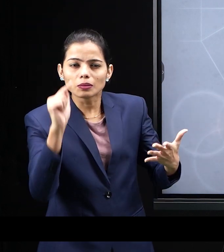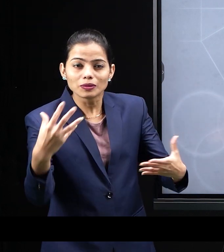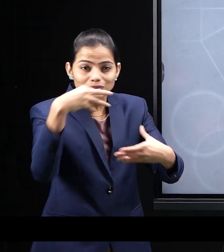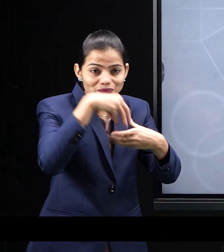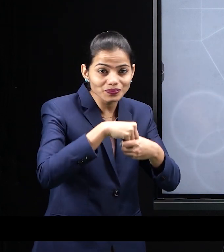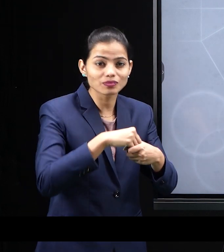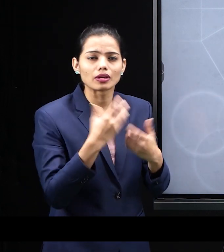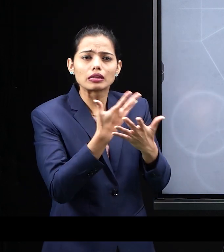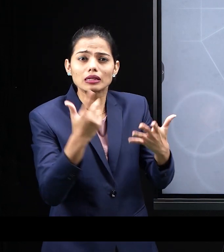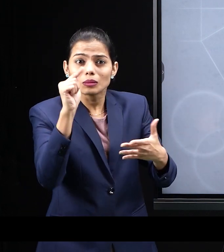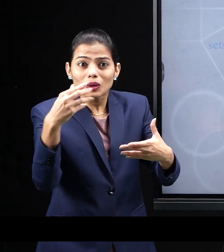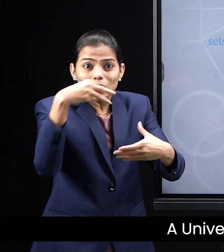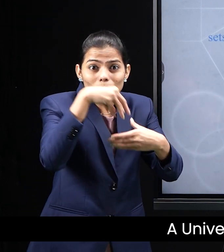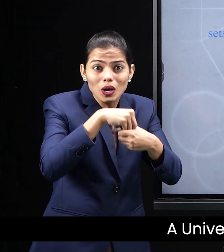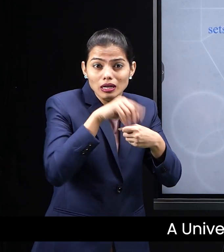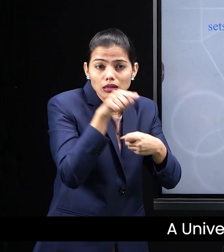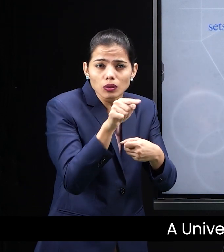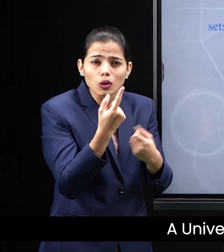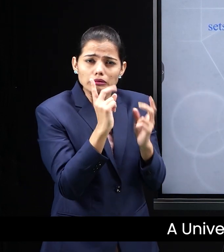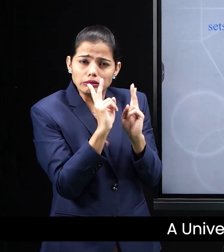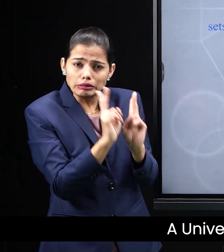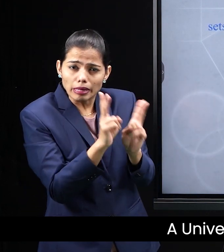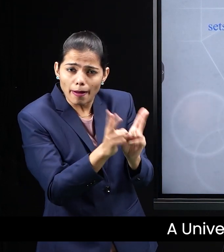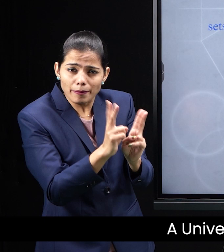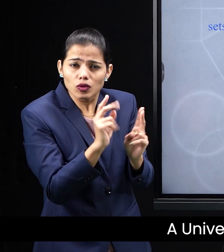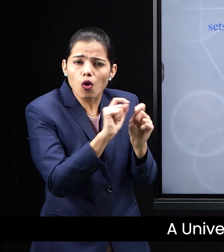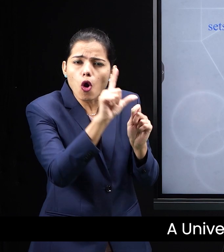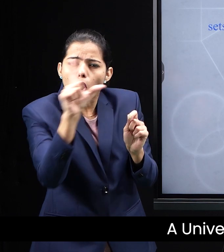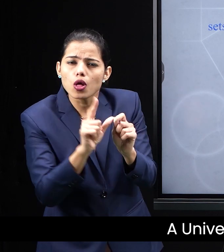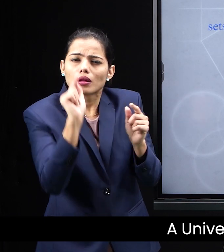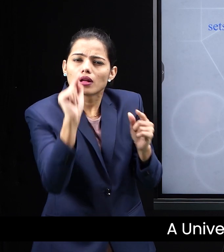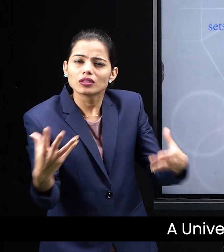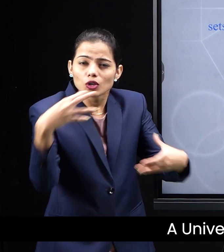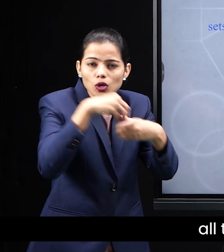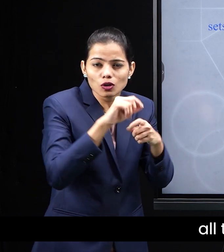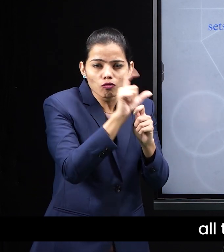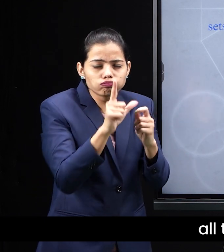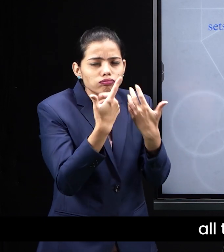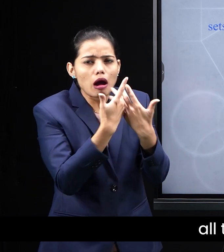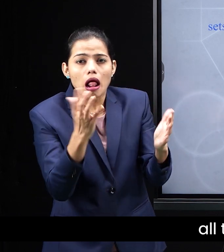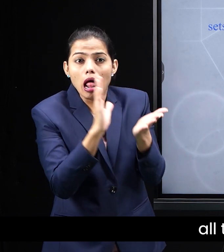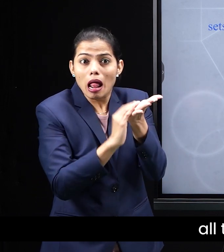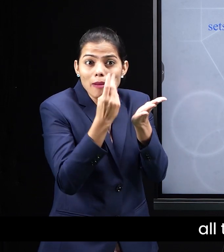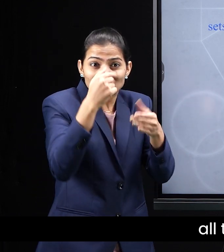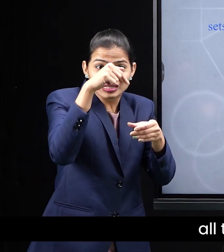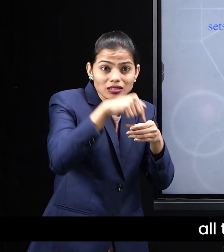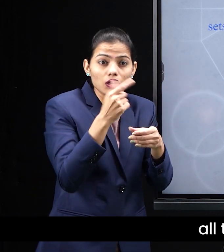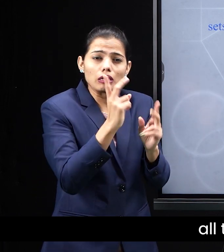Universal set. A universal set is a set which contains all the elements of all the sets